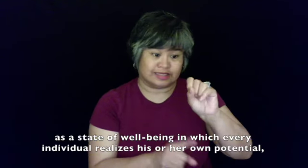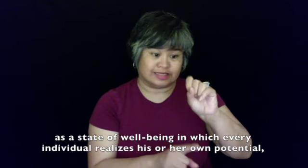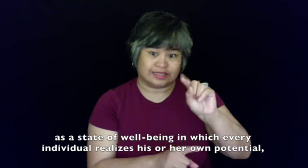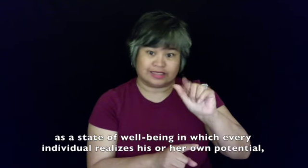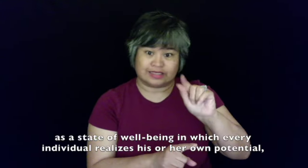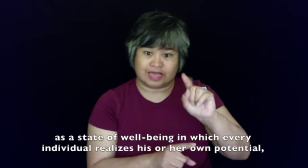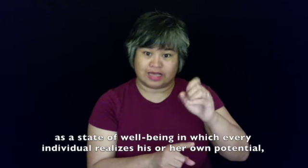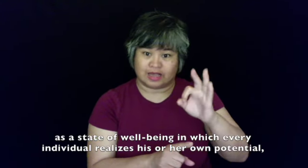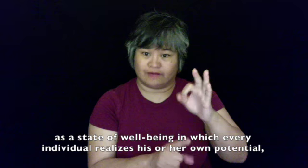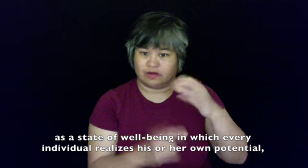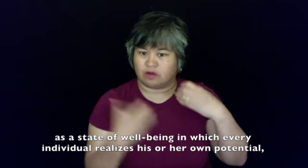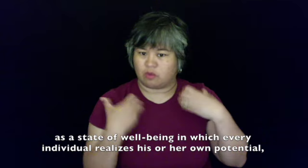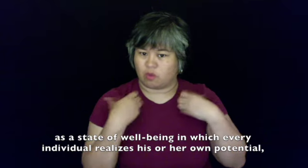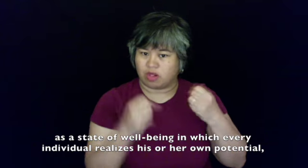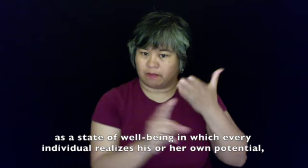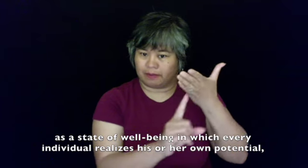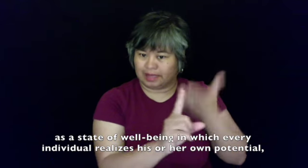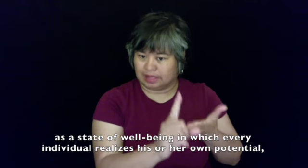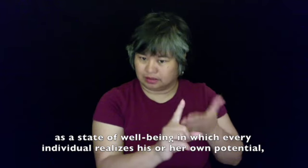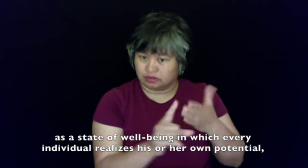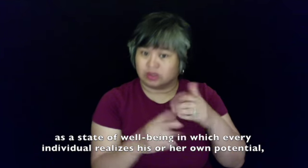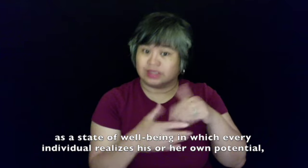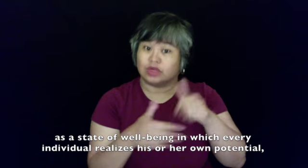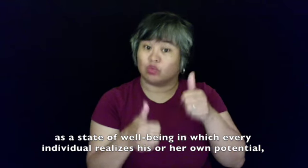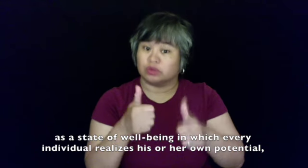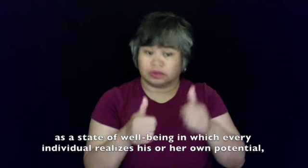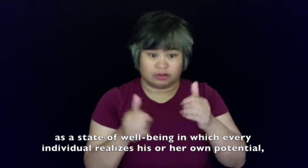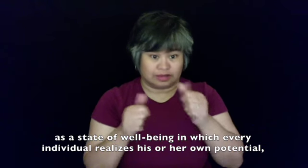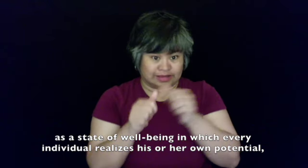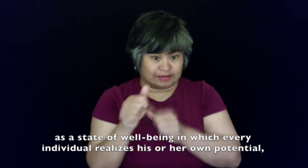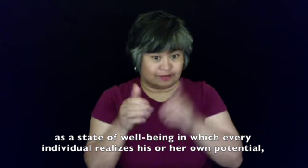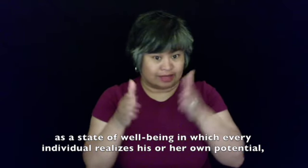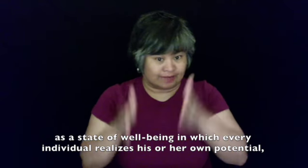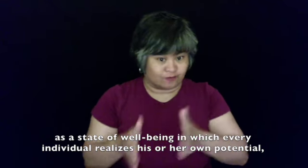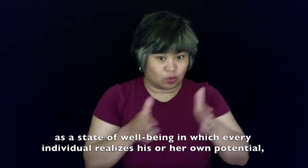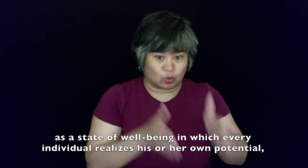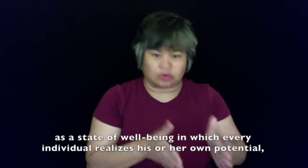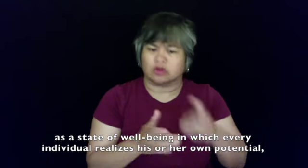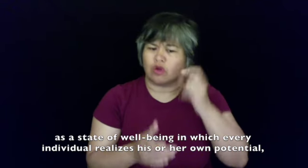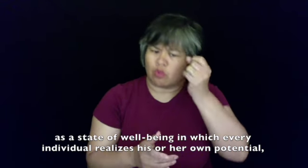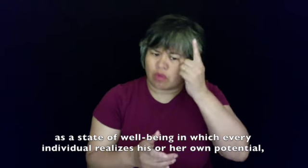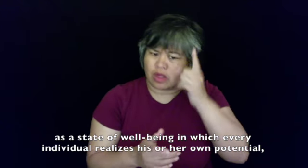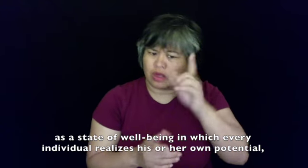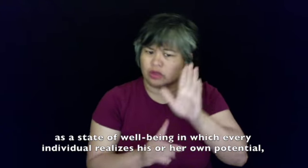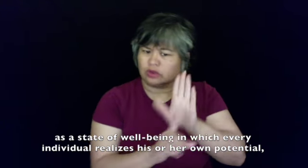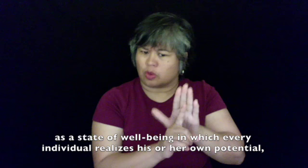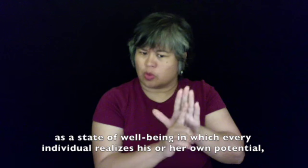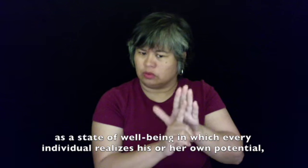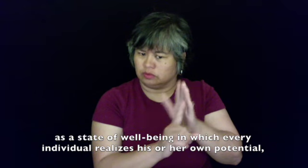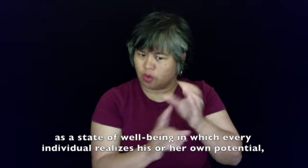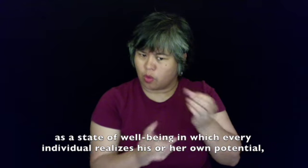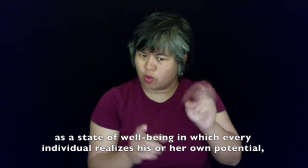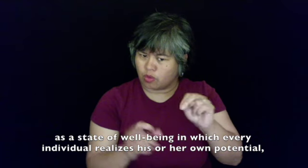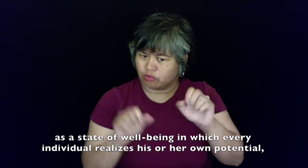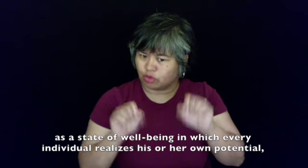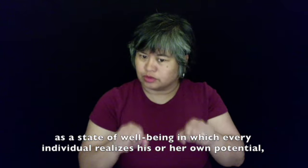as a state of well-being in which every individual realizes his or her own potential